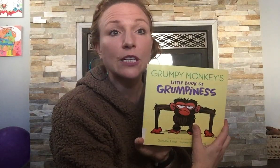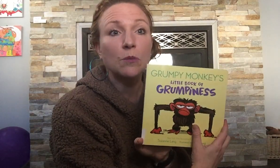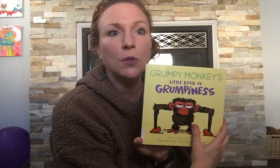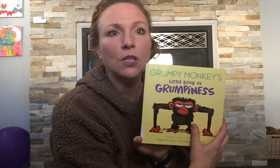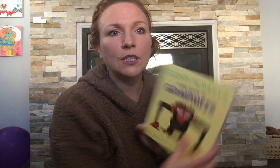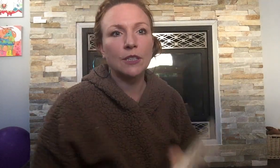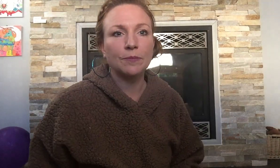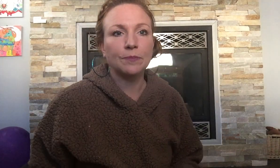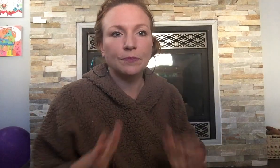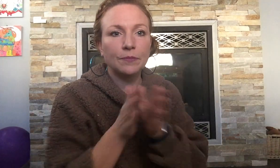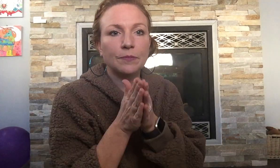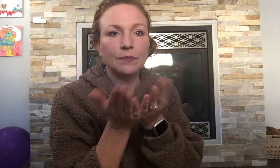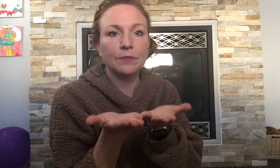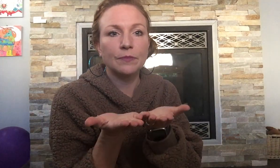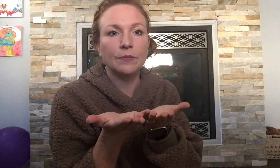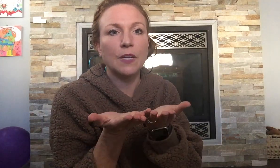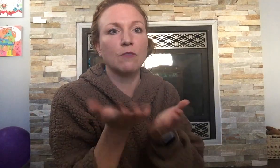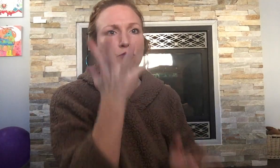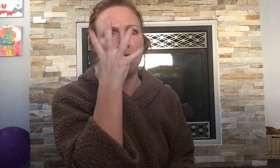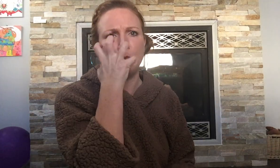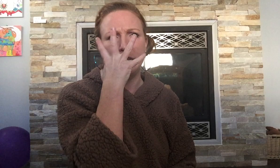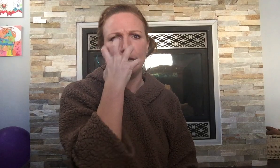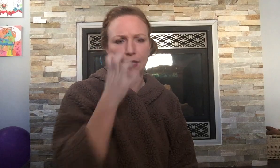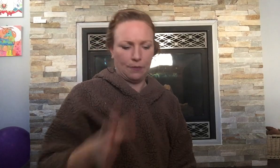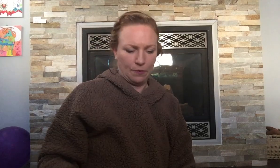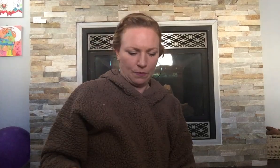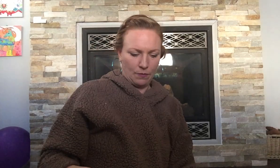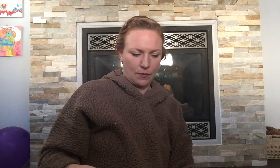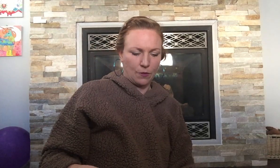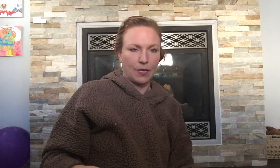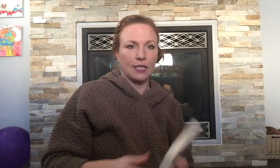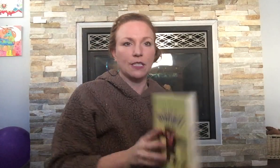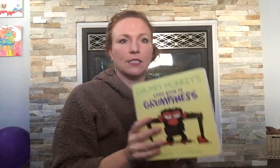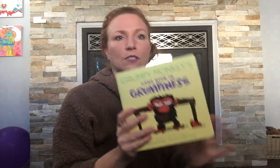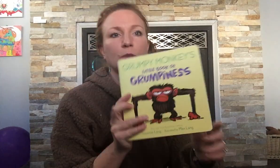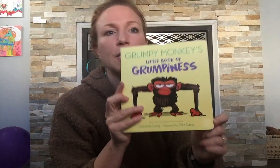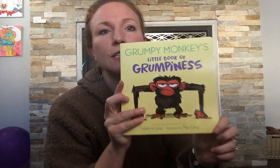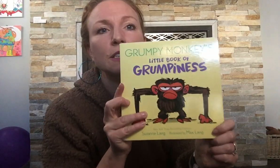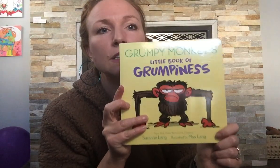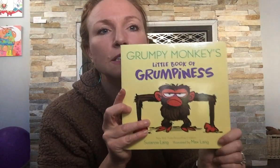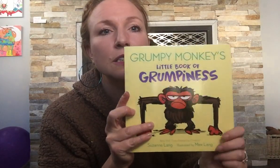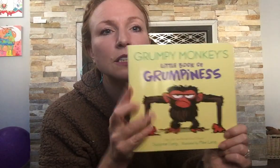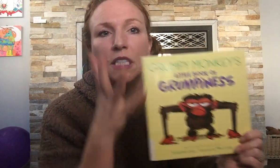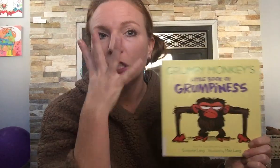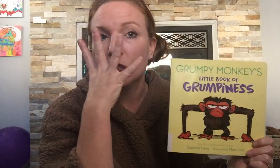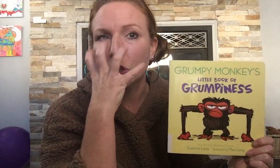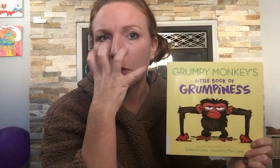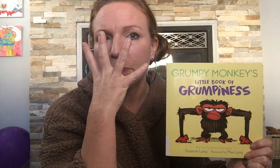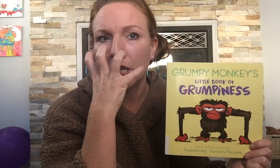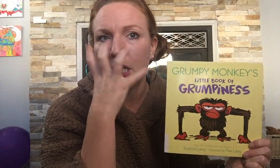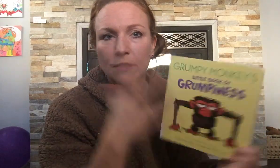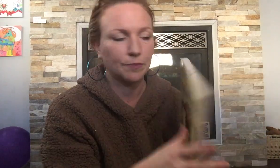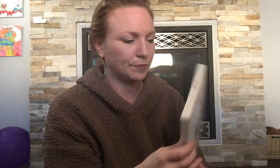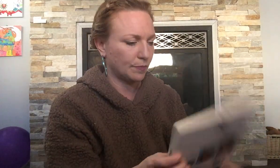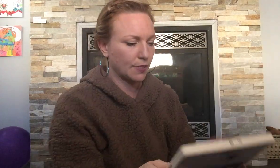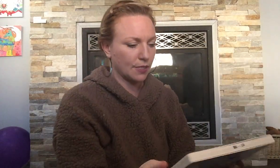Little Book of Grumpiness. All right, he does look a bit grumpy, doesn't